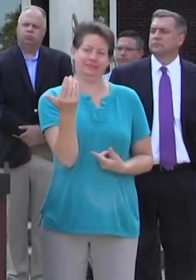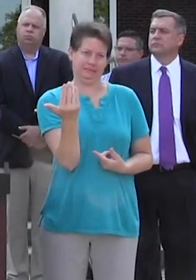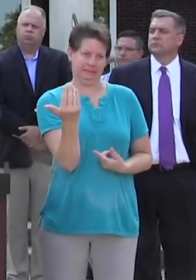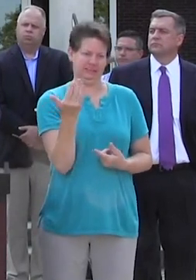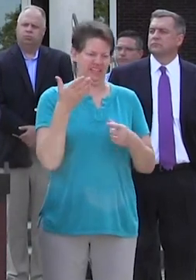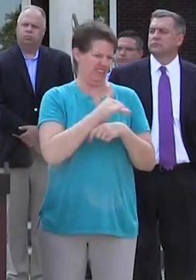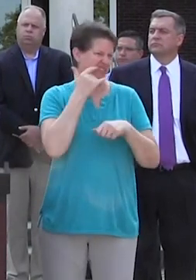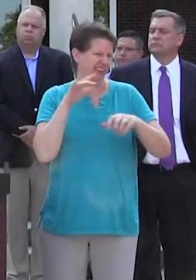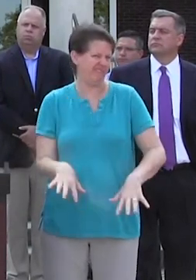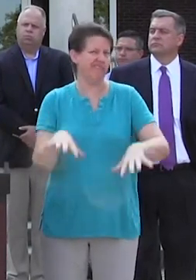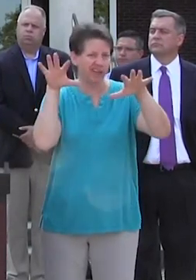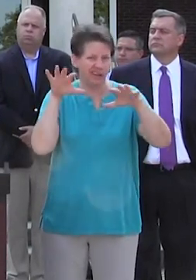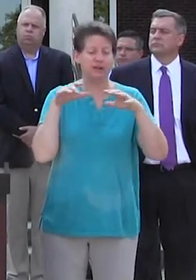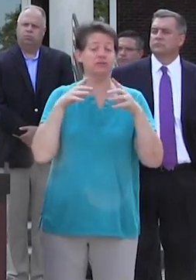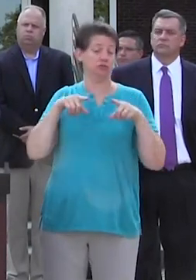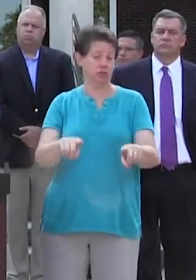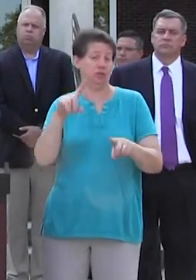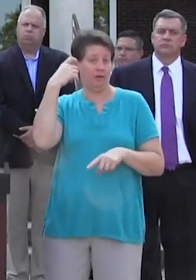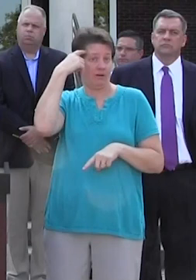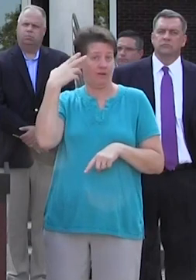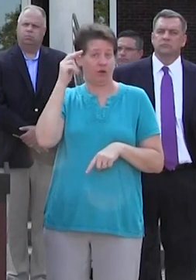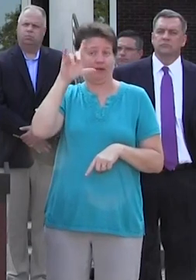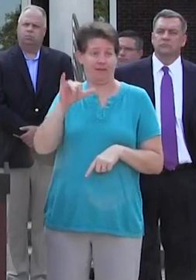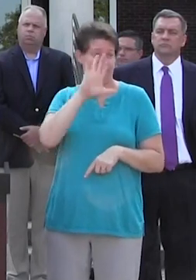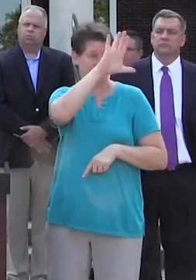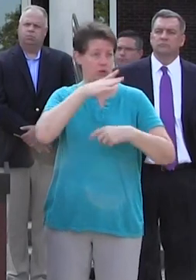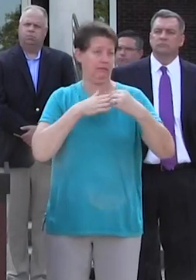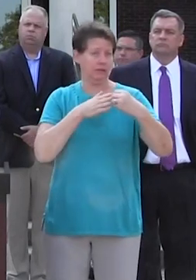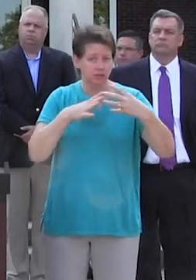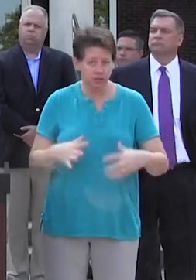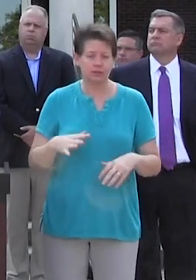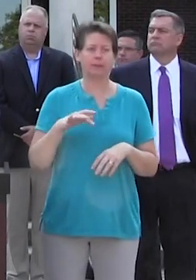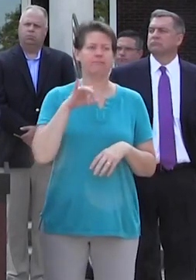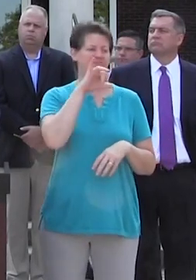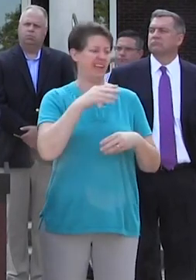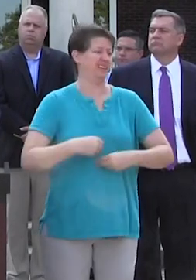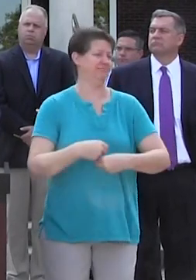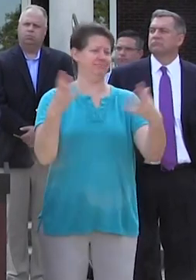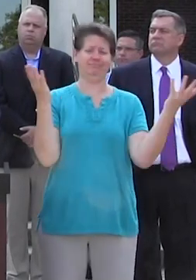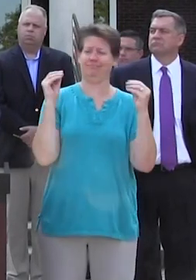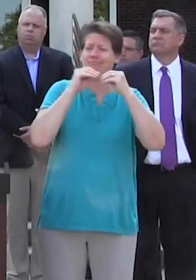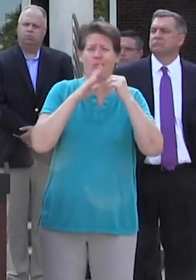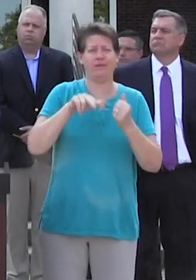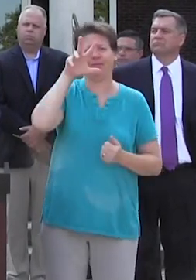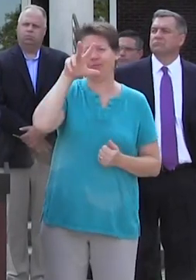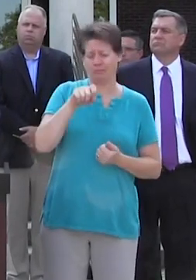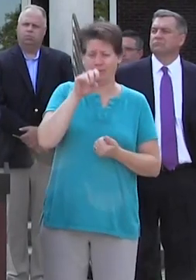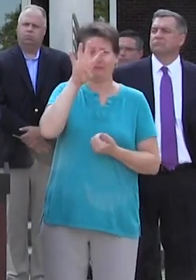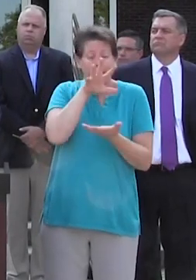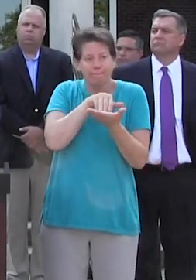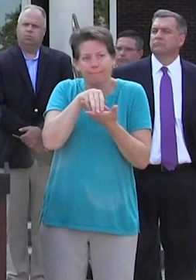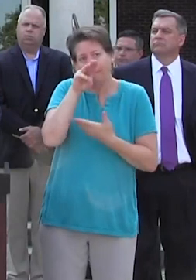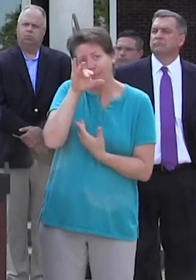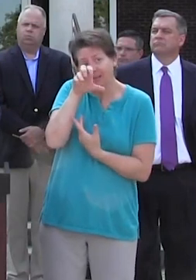that big flood with Governor Haley's leadership, and it's distributed over $3.4 million worth of